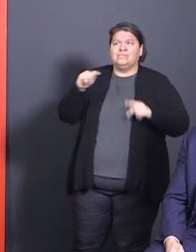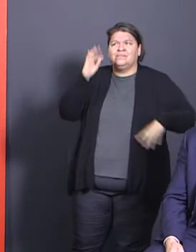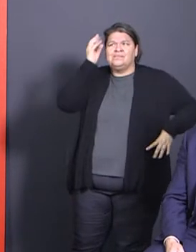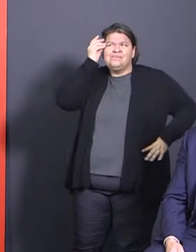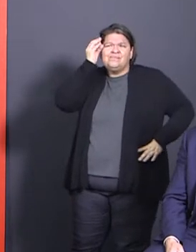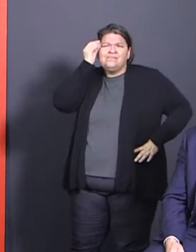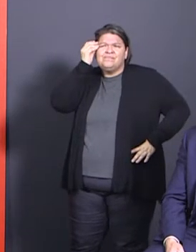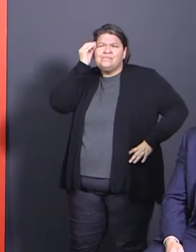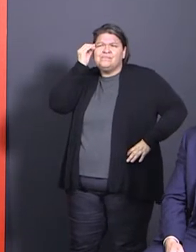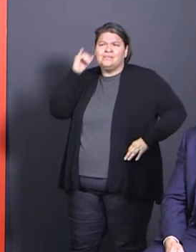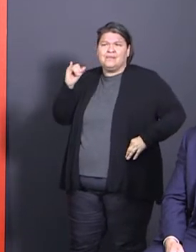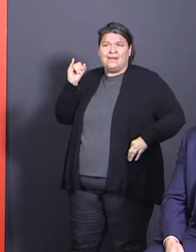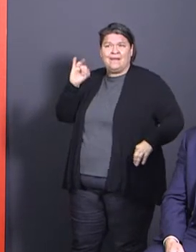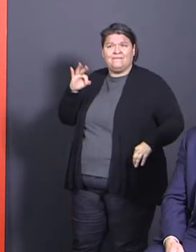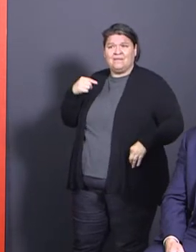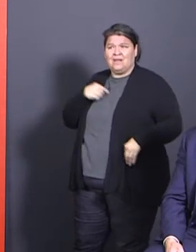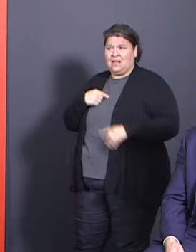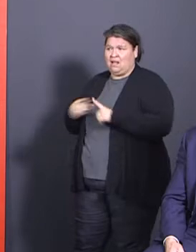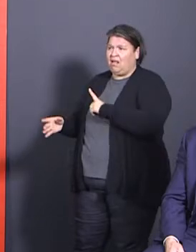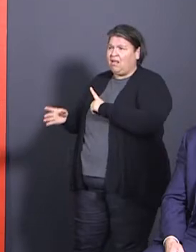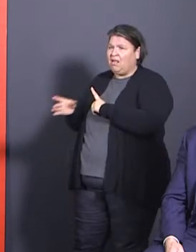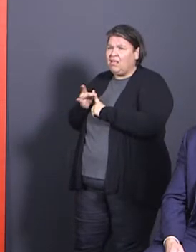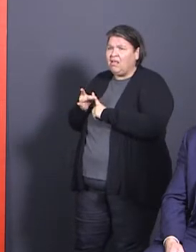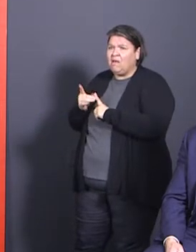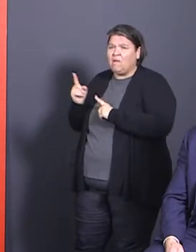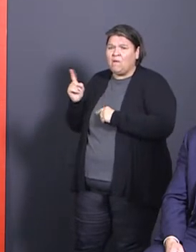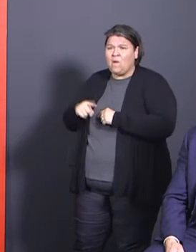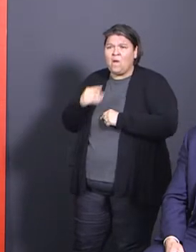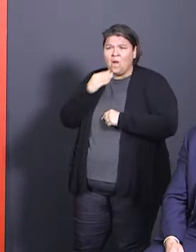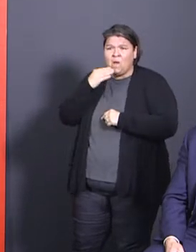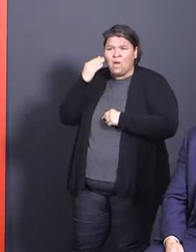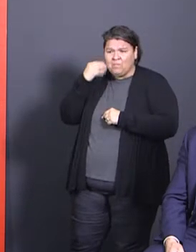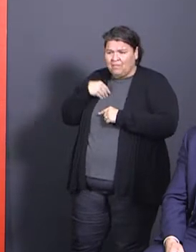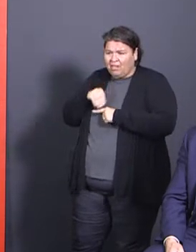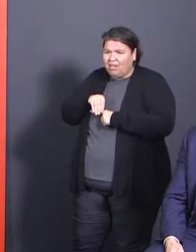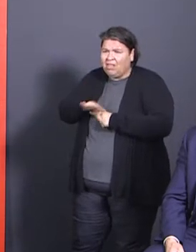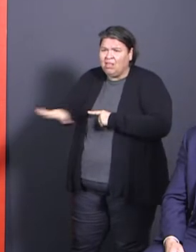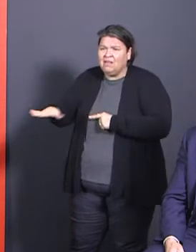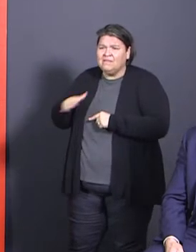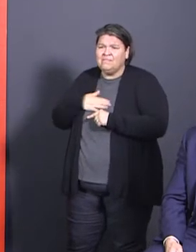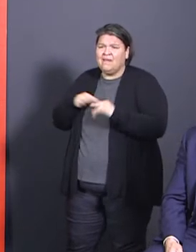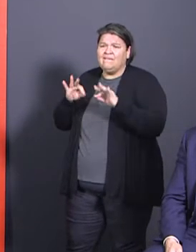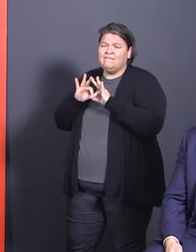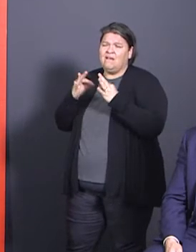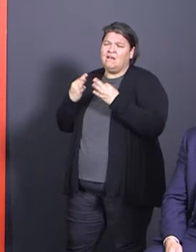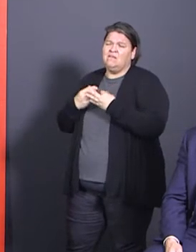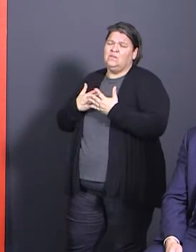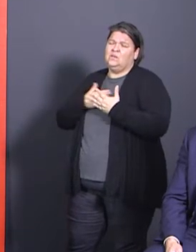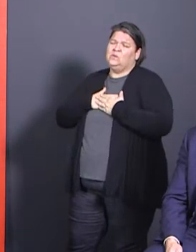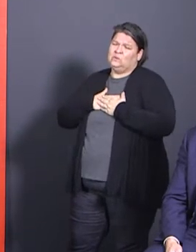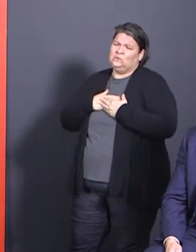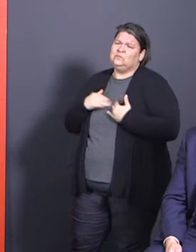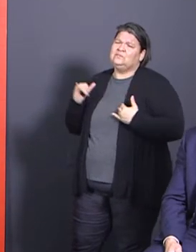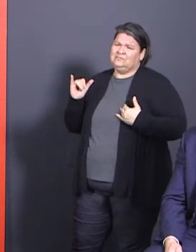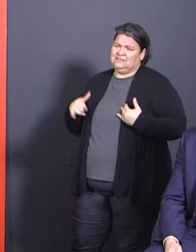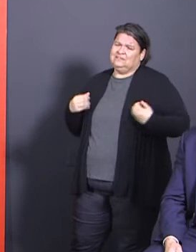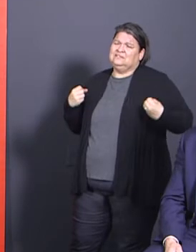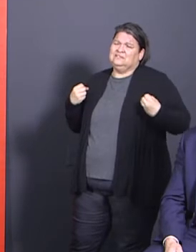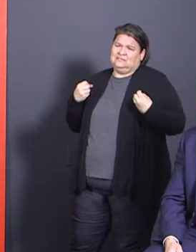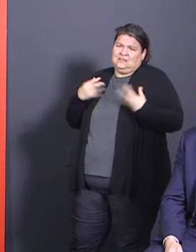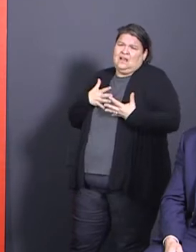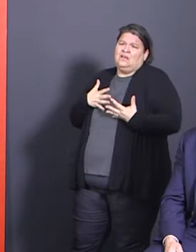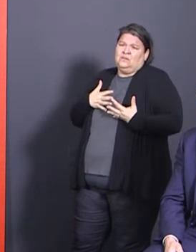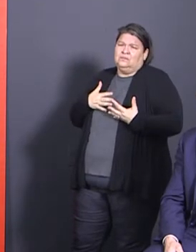they're exposing themselves to on duty. But again, we're doing everything we can to minimize any chance of communal